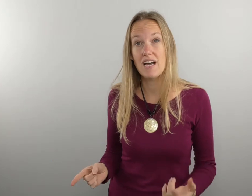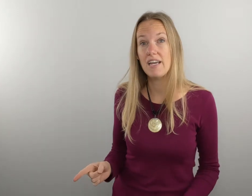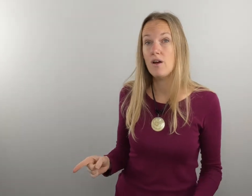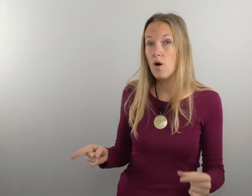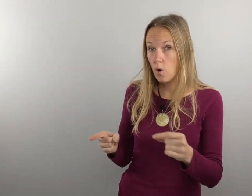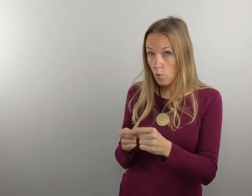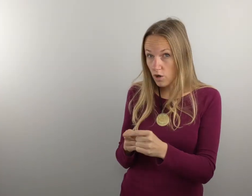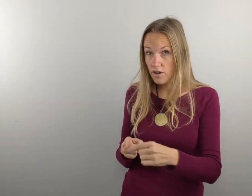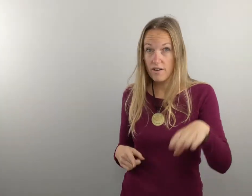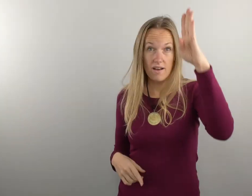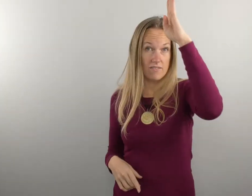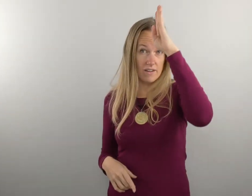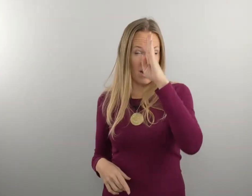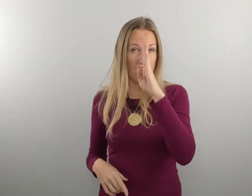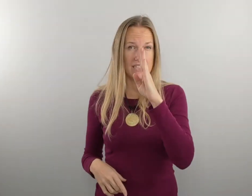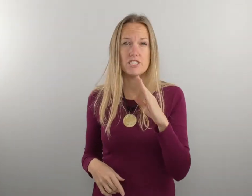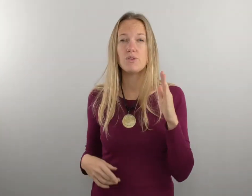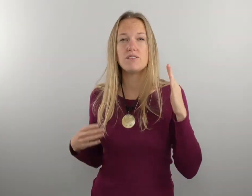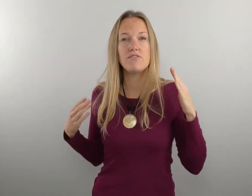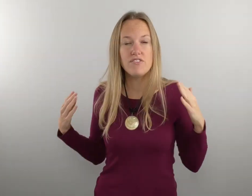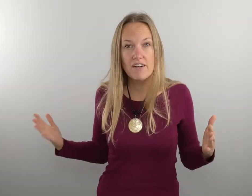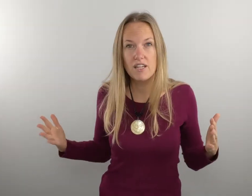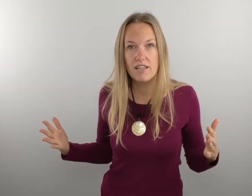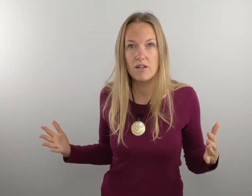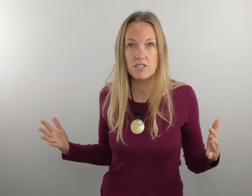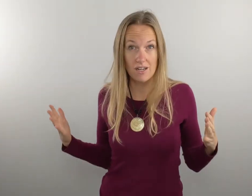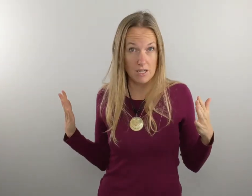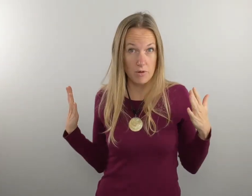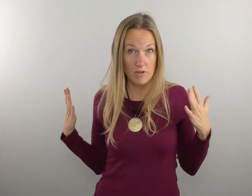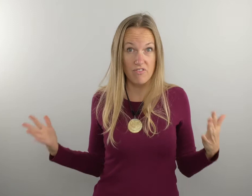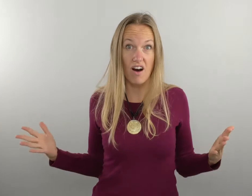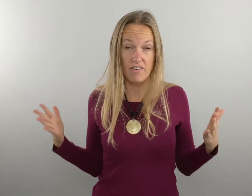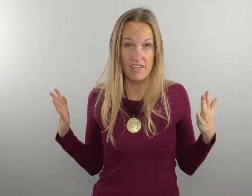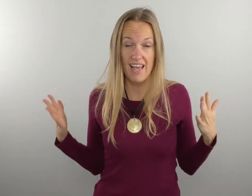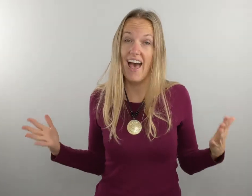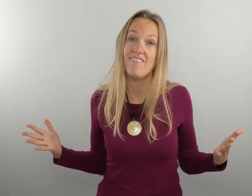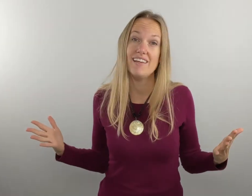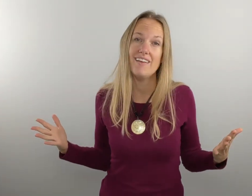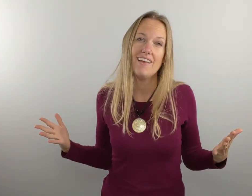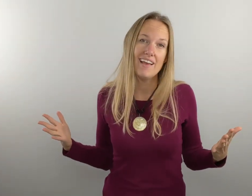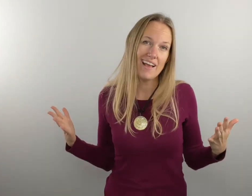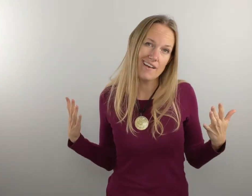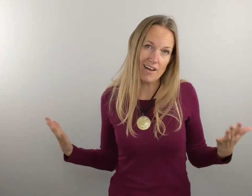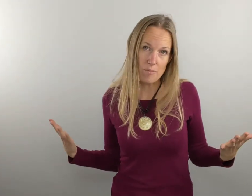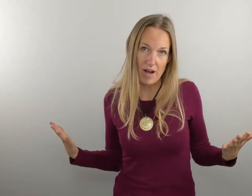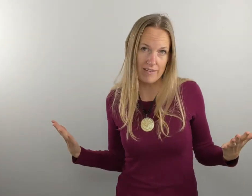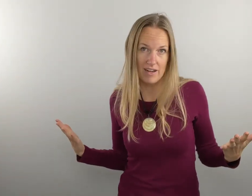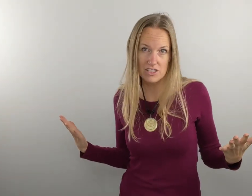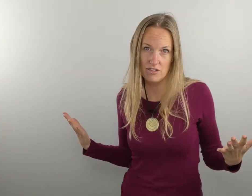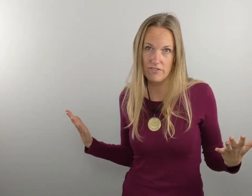sign Word of God, just so it's very clear we're talking about the Father in heaven and not our biological